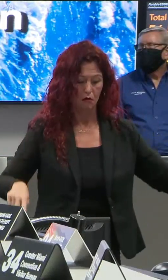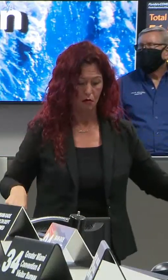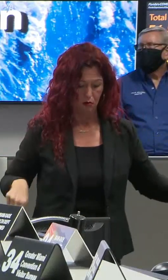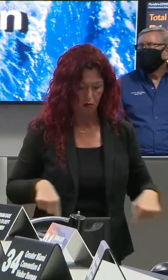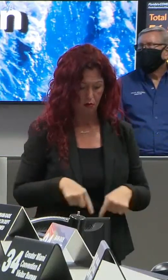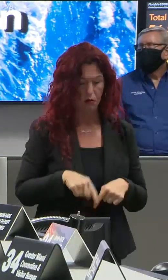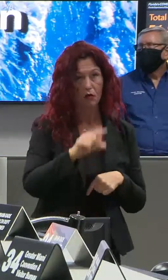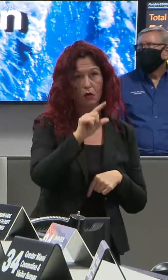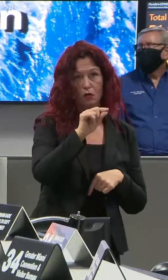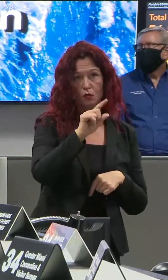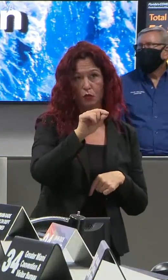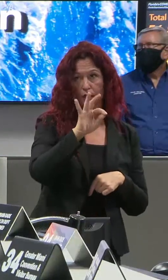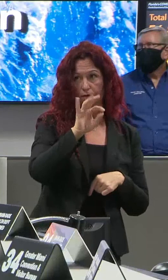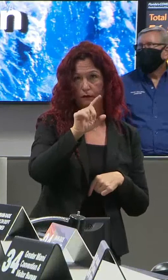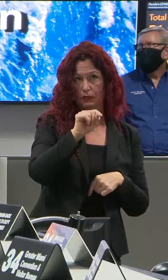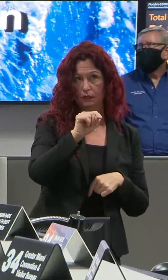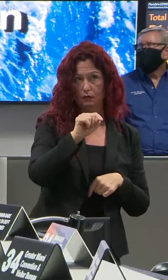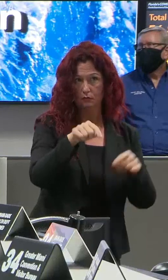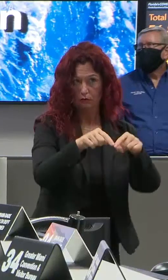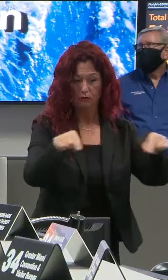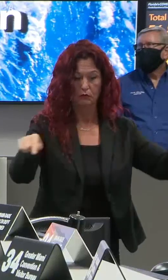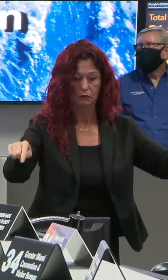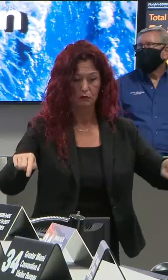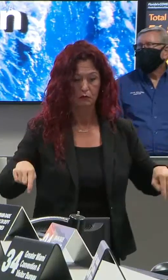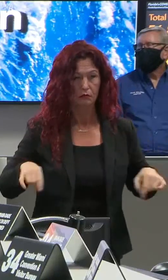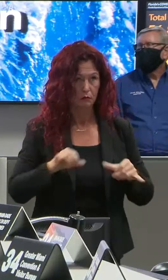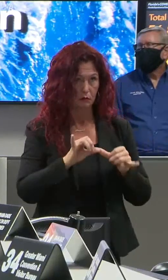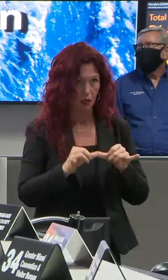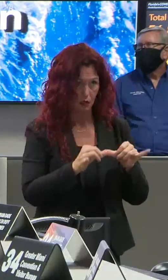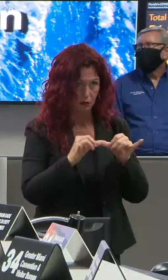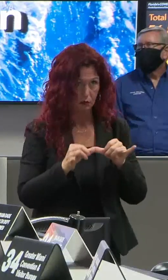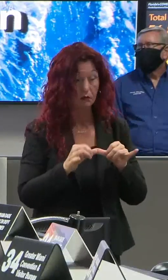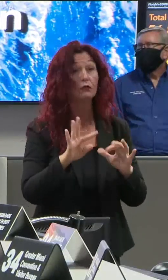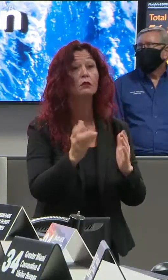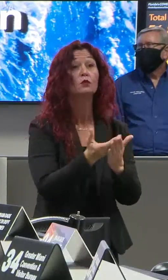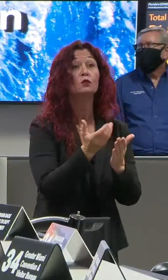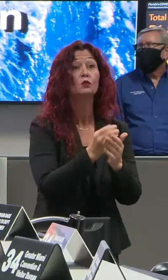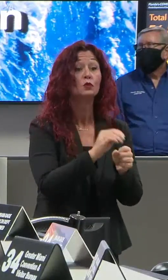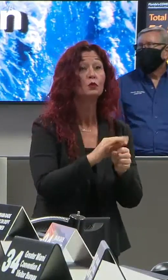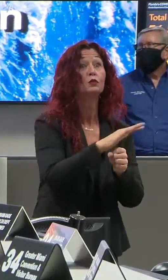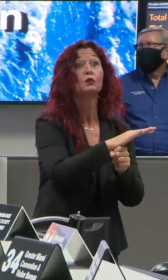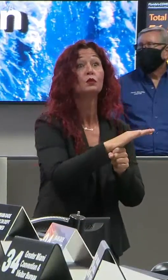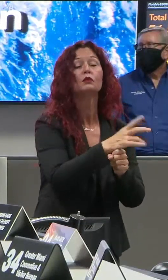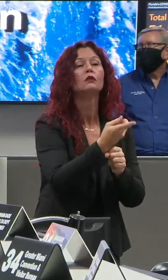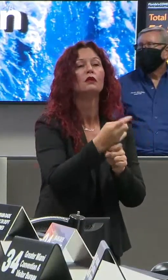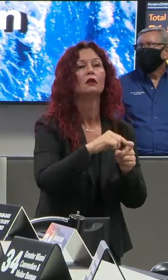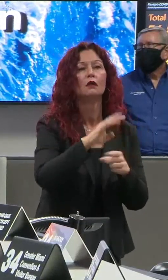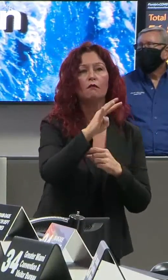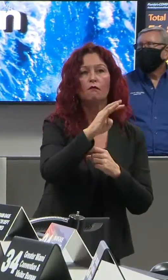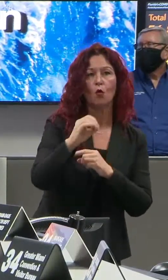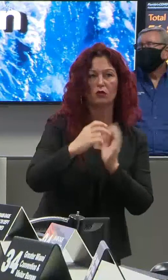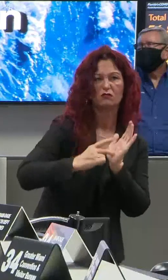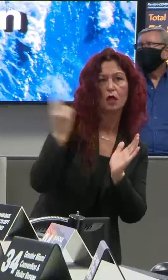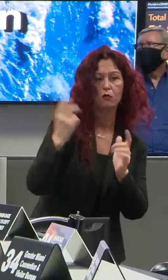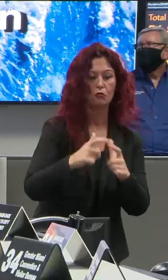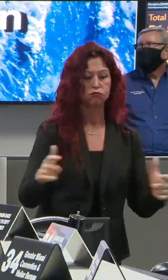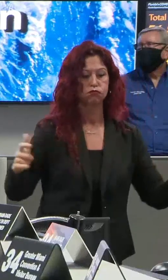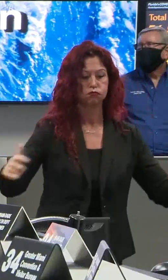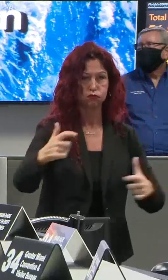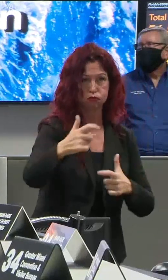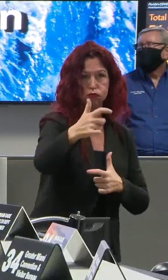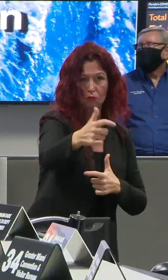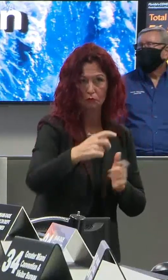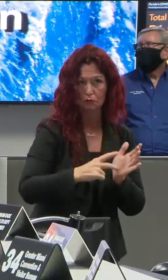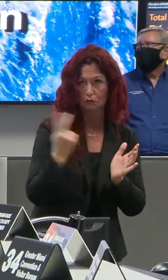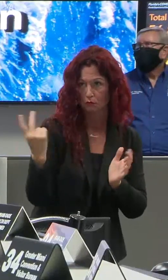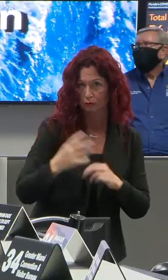one household do not have to social distance in that place or in that space. Everyone will receive a kit